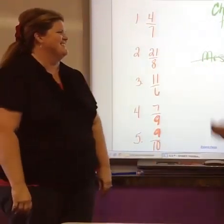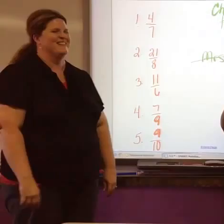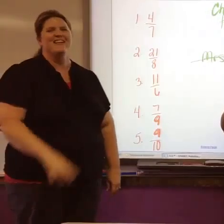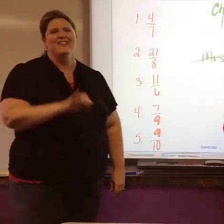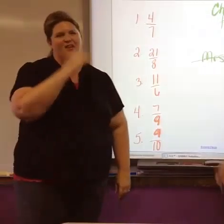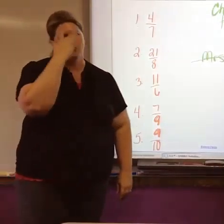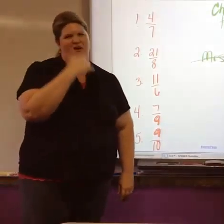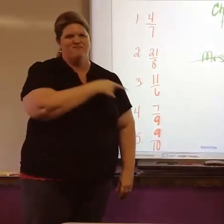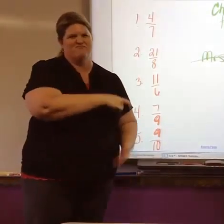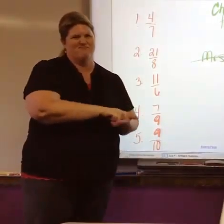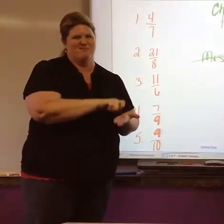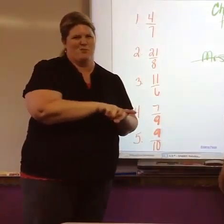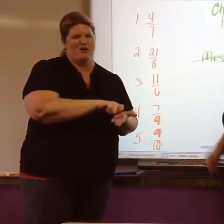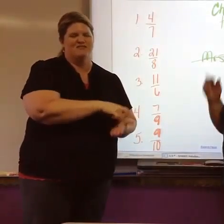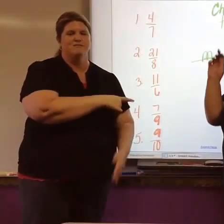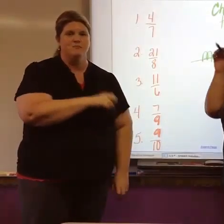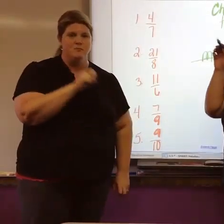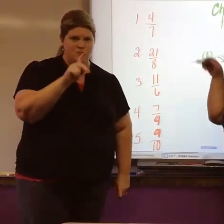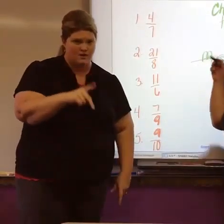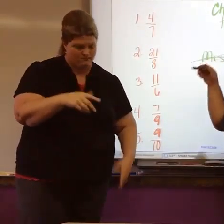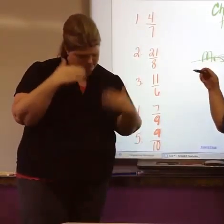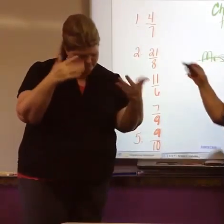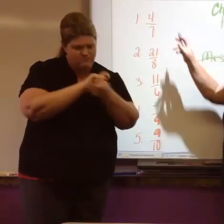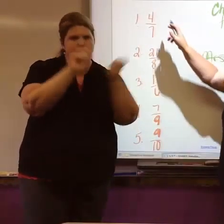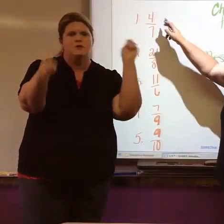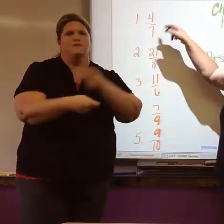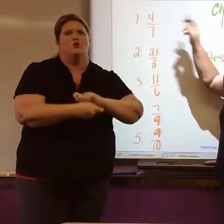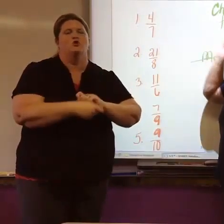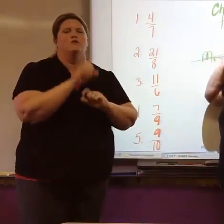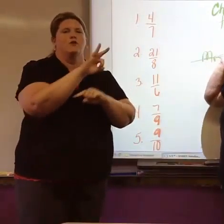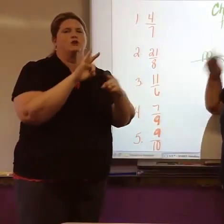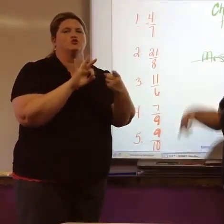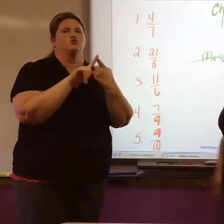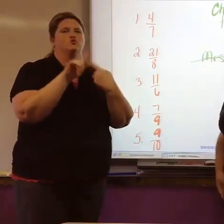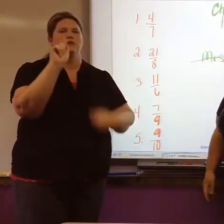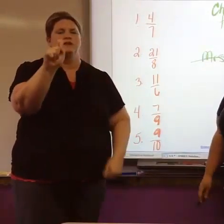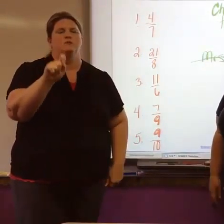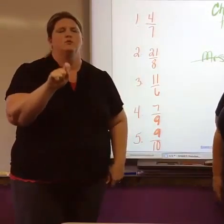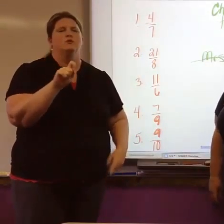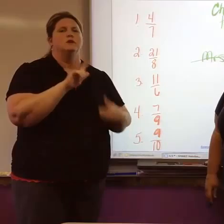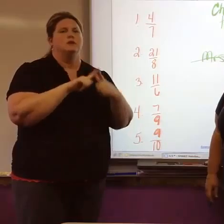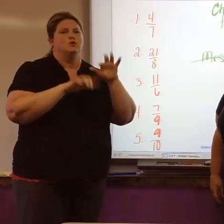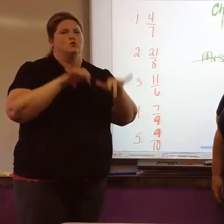That's why I write. Okay. Convert fractions to decimals.